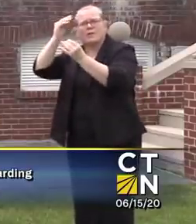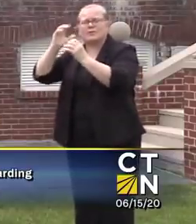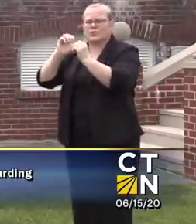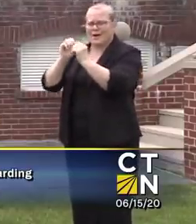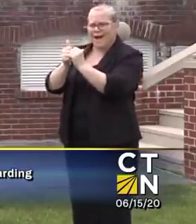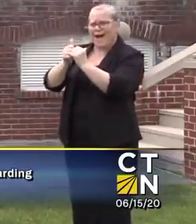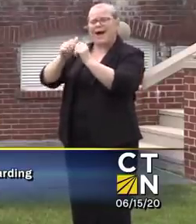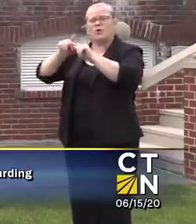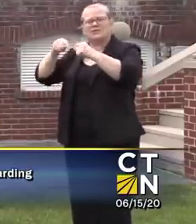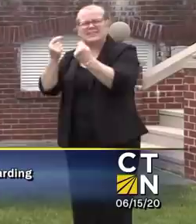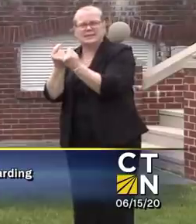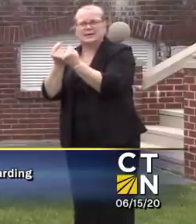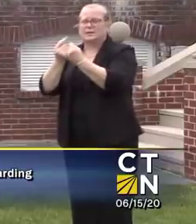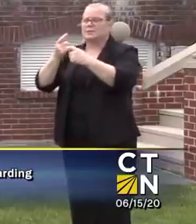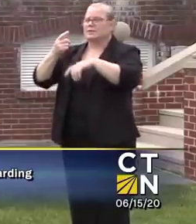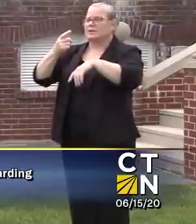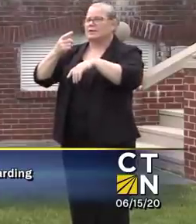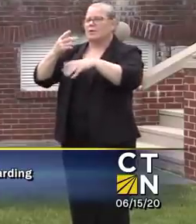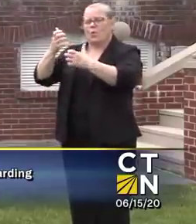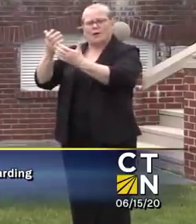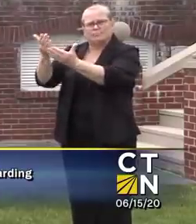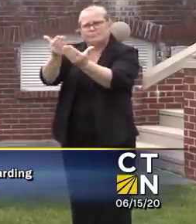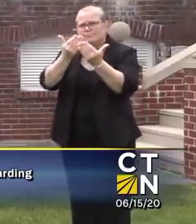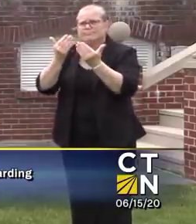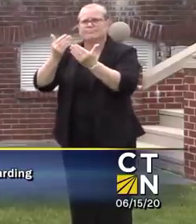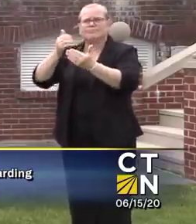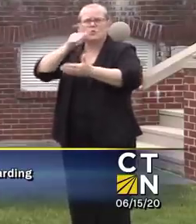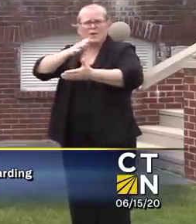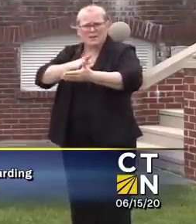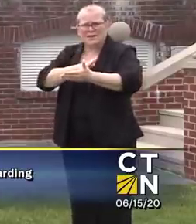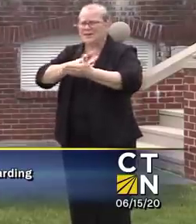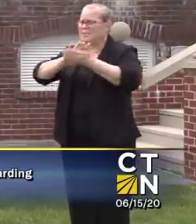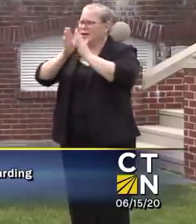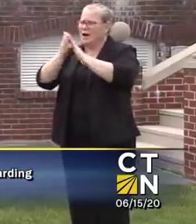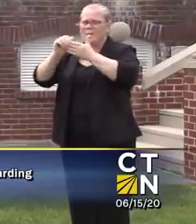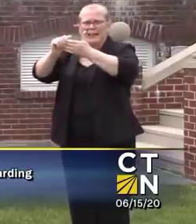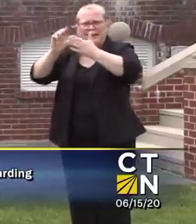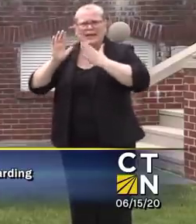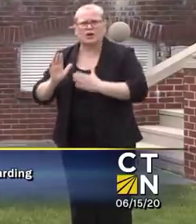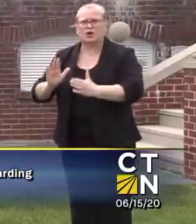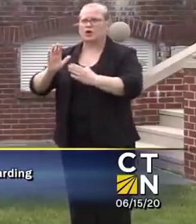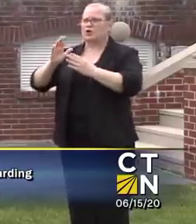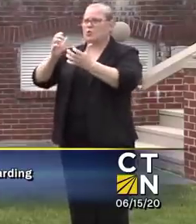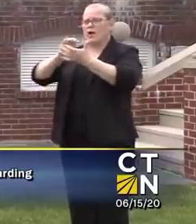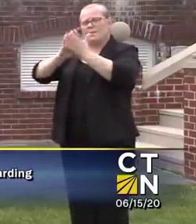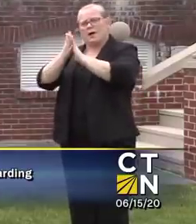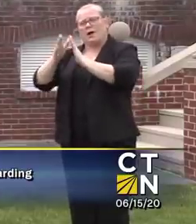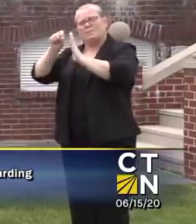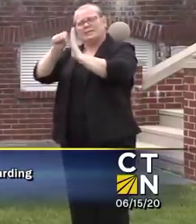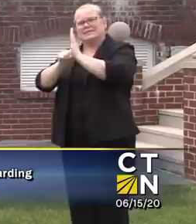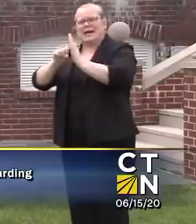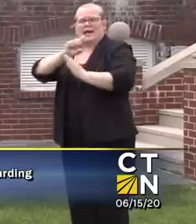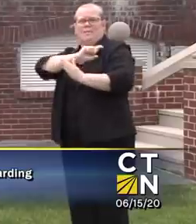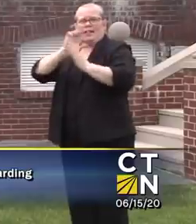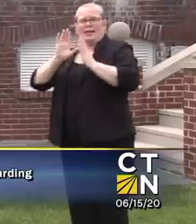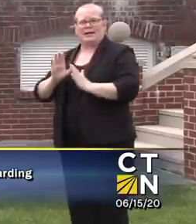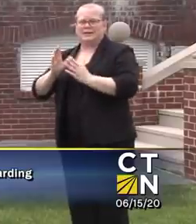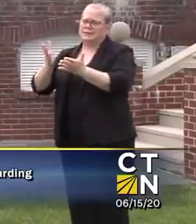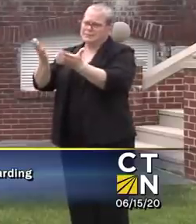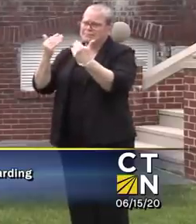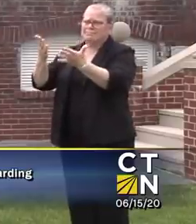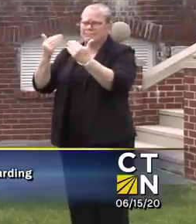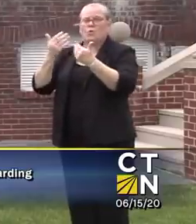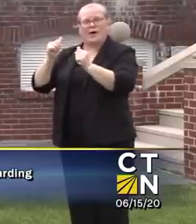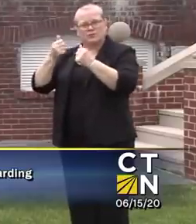teams in high school and college who have leadership capability and not afraid of what it means to be a great state trooper. That's what we're doing at the